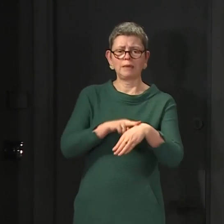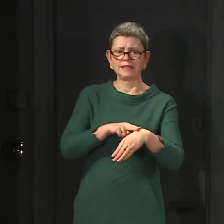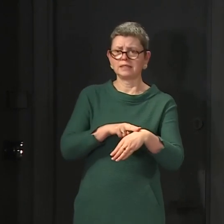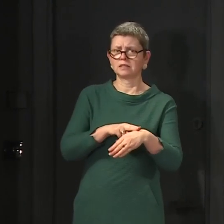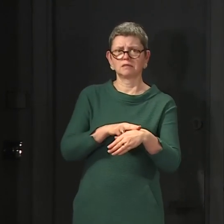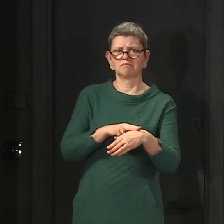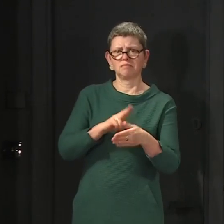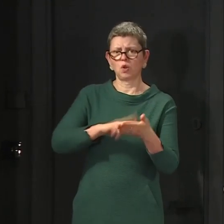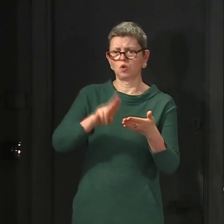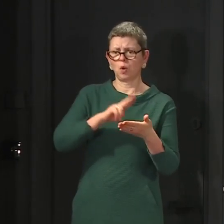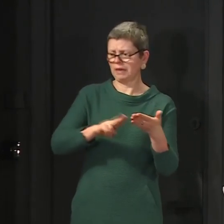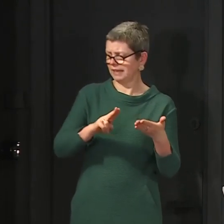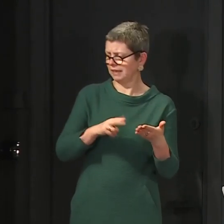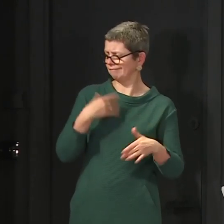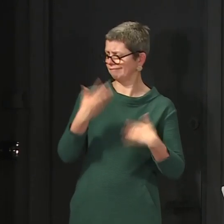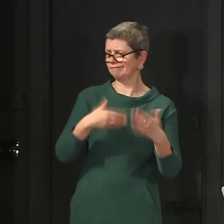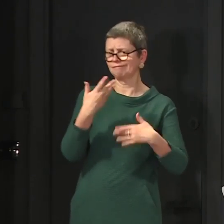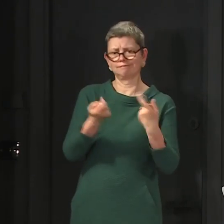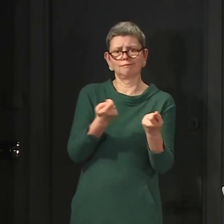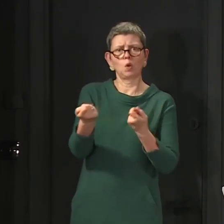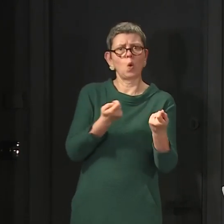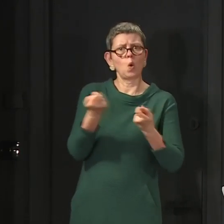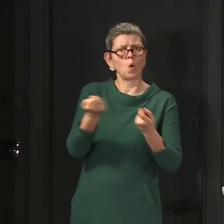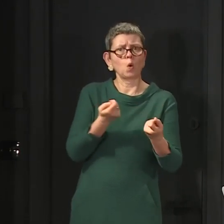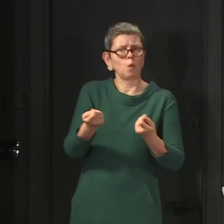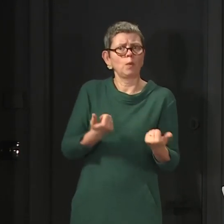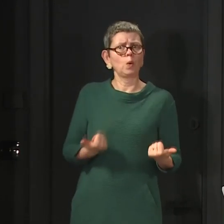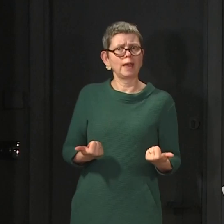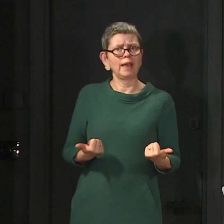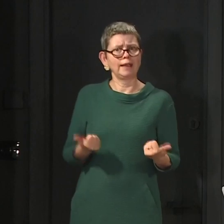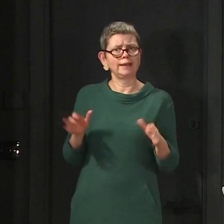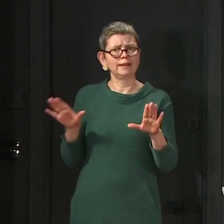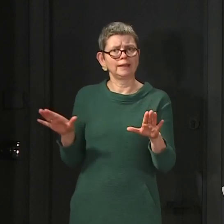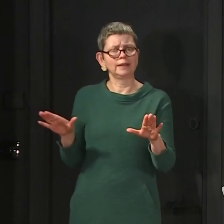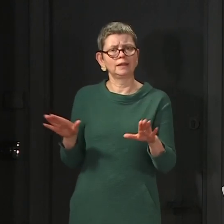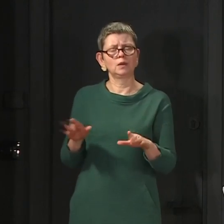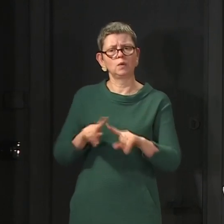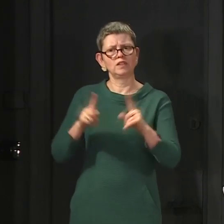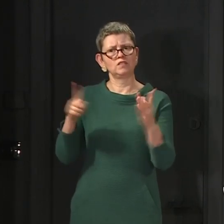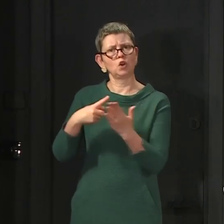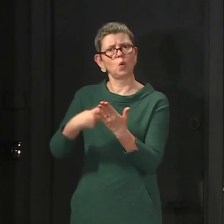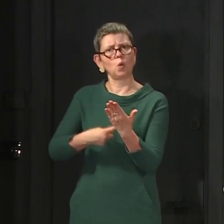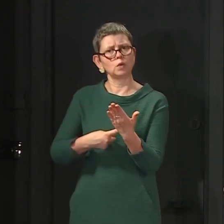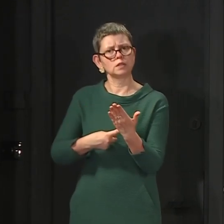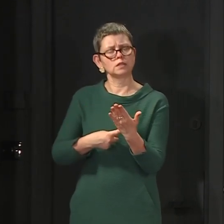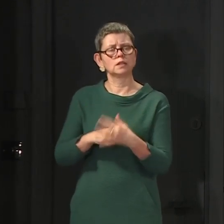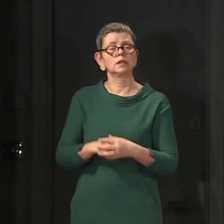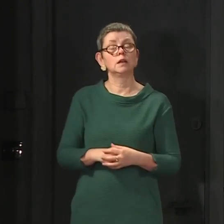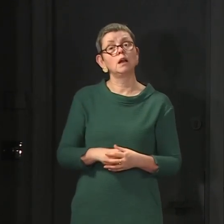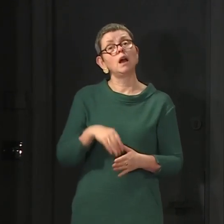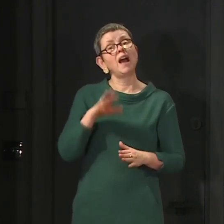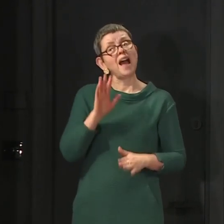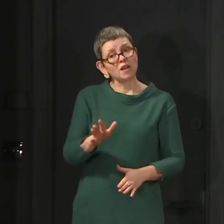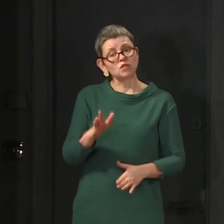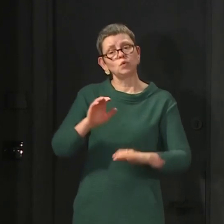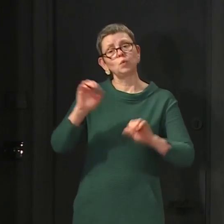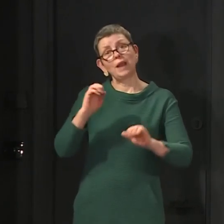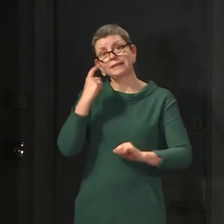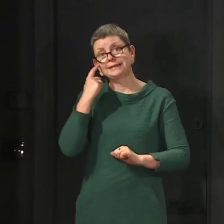in an appropriate way along the border. I would stress that I think, although we have to wait and see, I would think the in